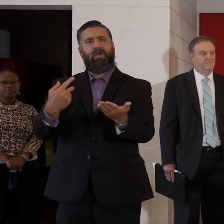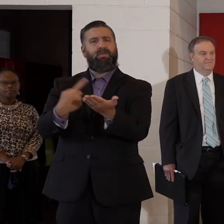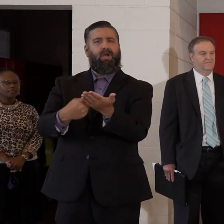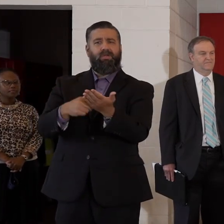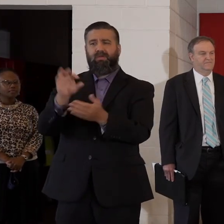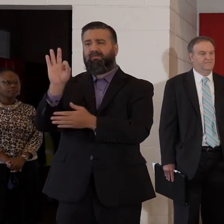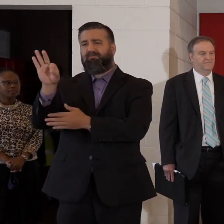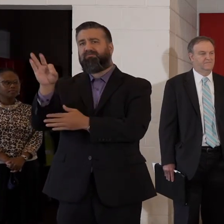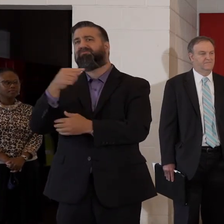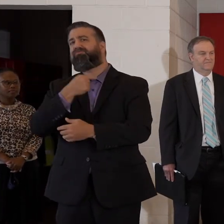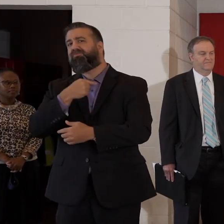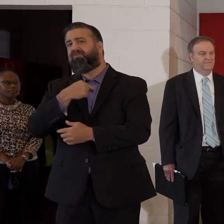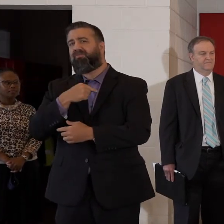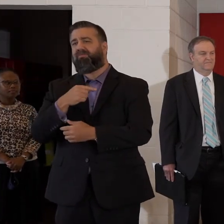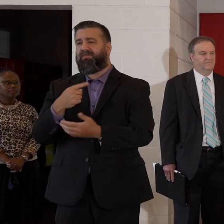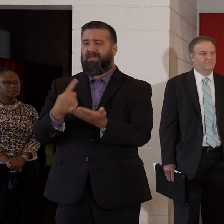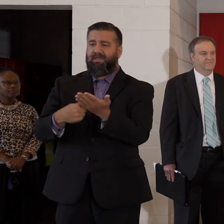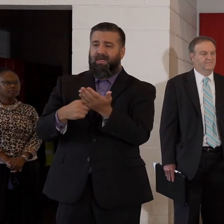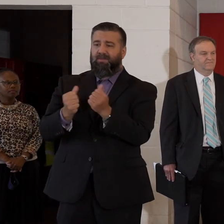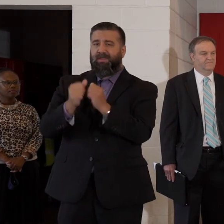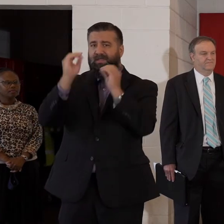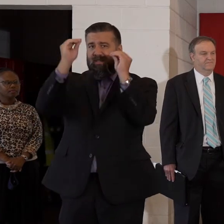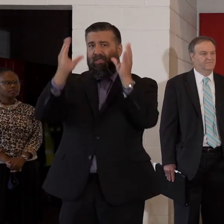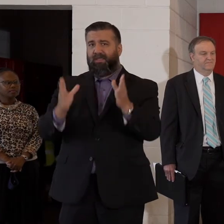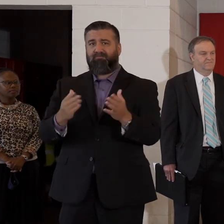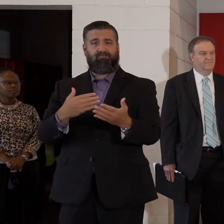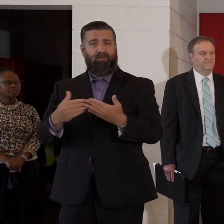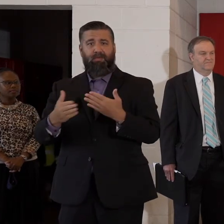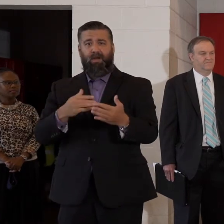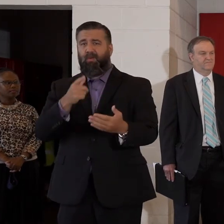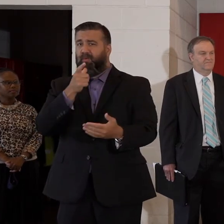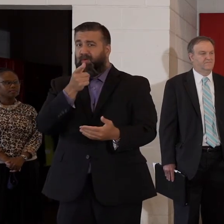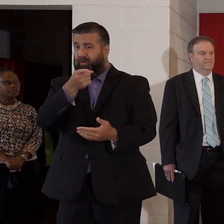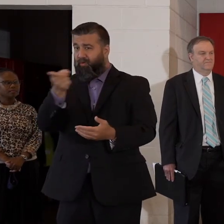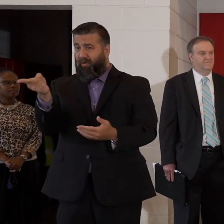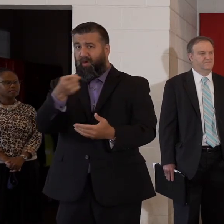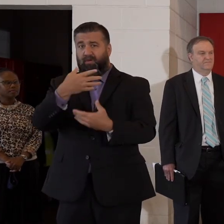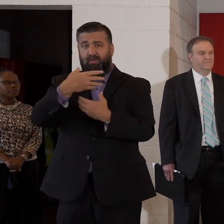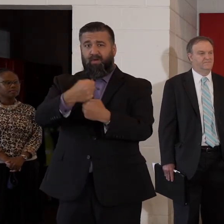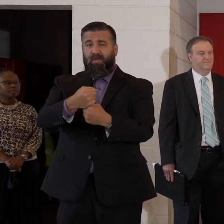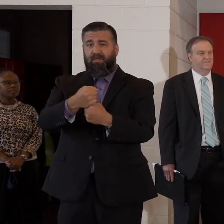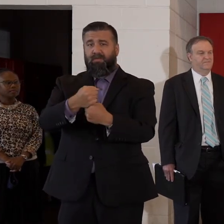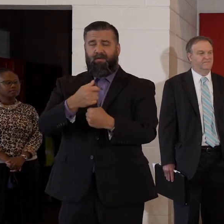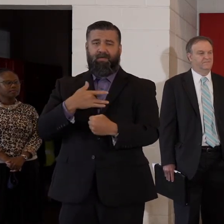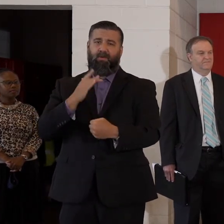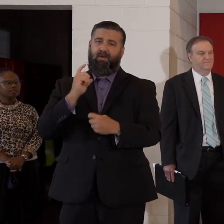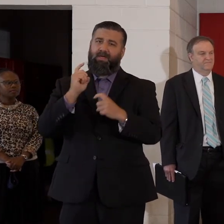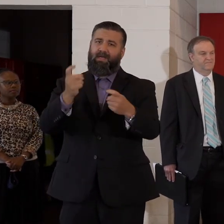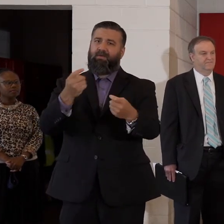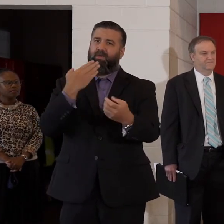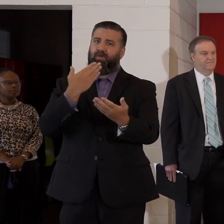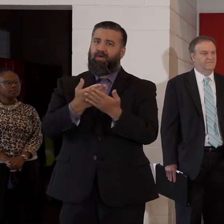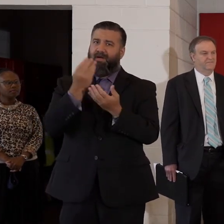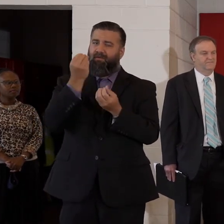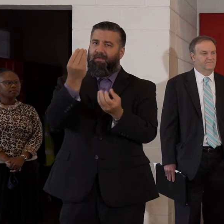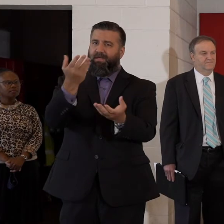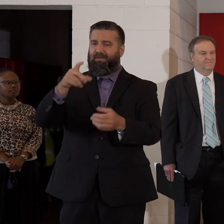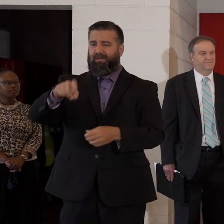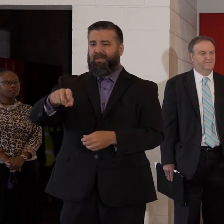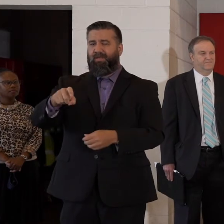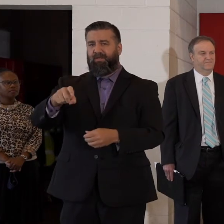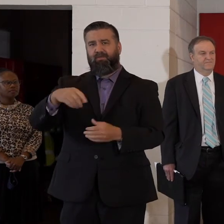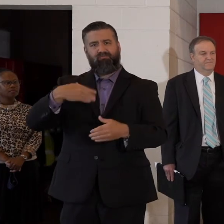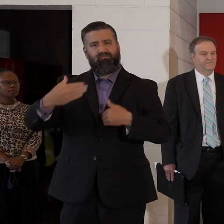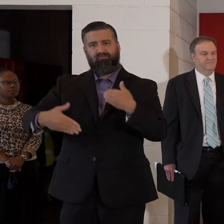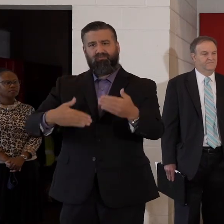ministers, talk to your teachers, talk to whomever that you trust that you feel will give you the good information that you need to move